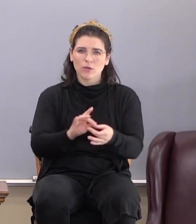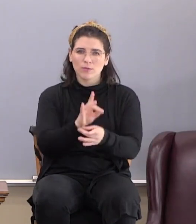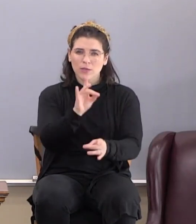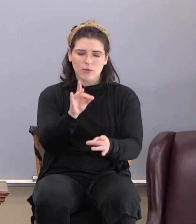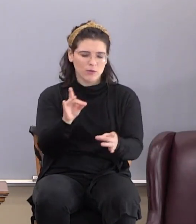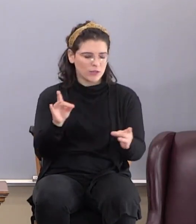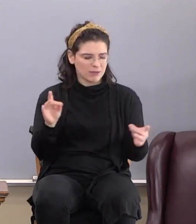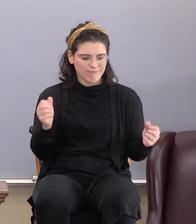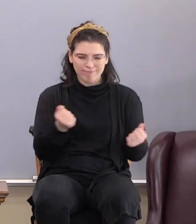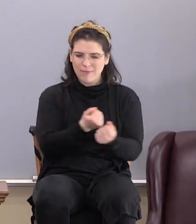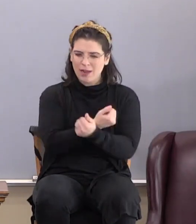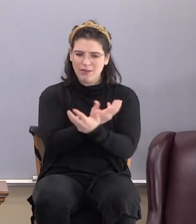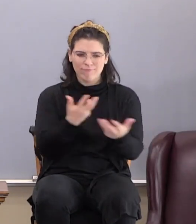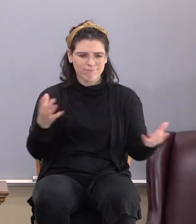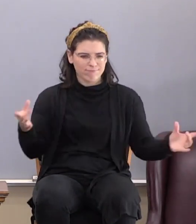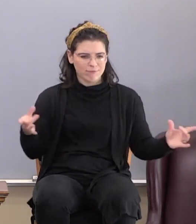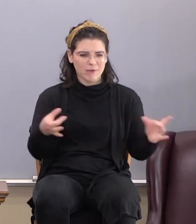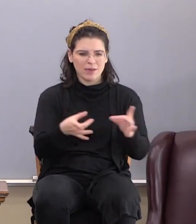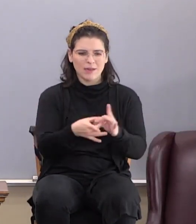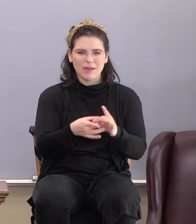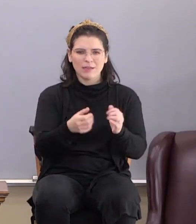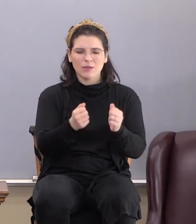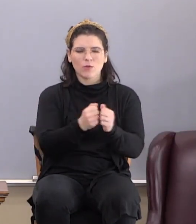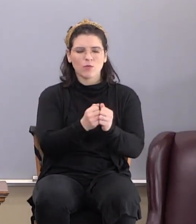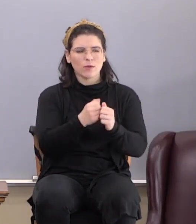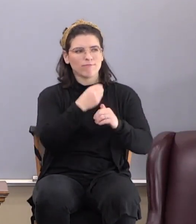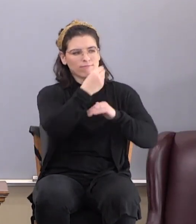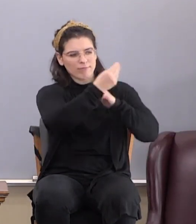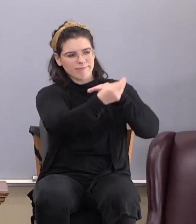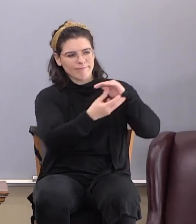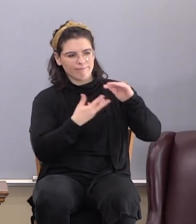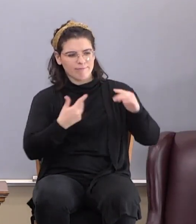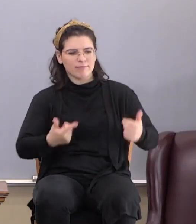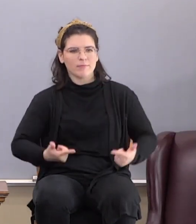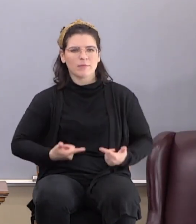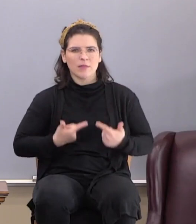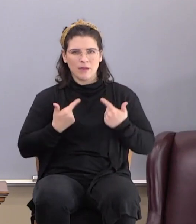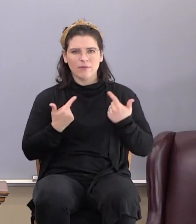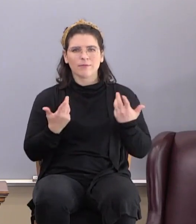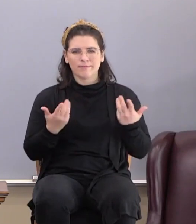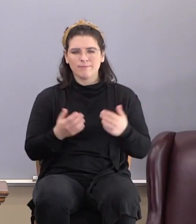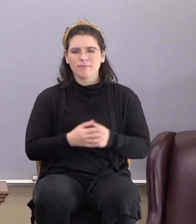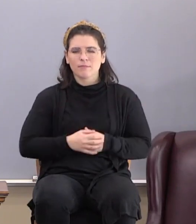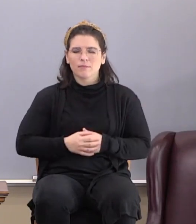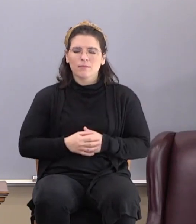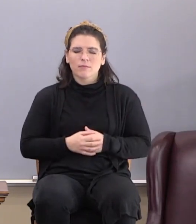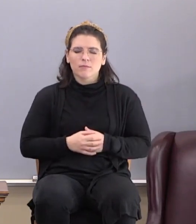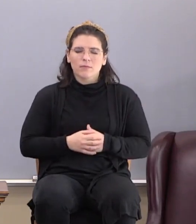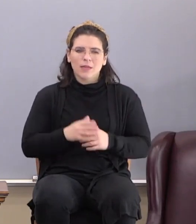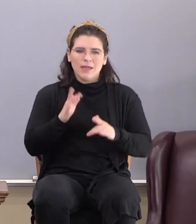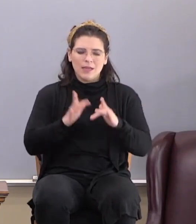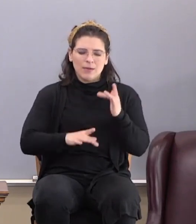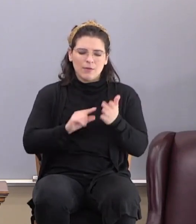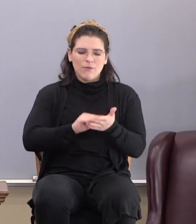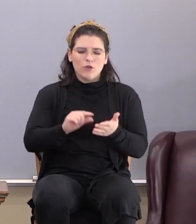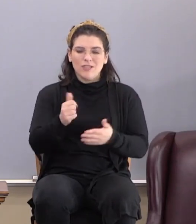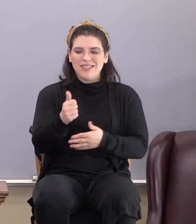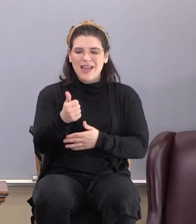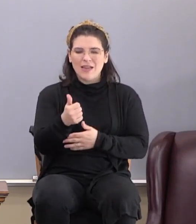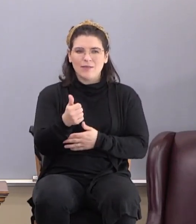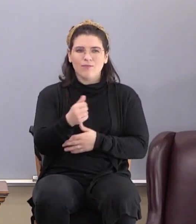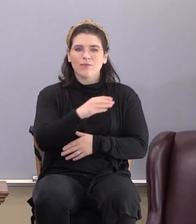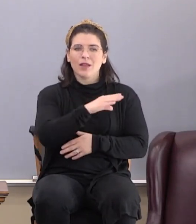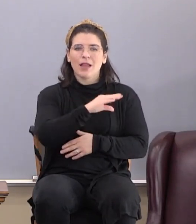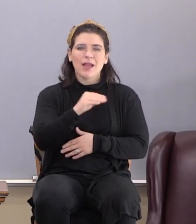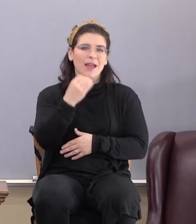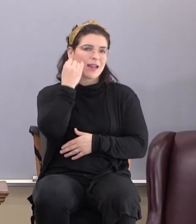has everything to do with the impartation of life. Drop down to verse 10. Notice that verse 10. And if